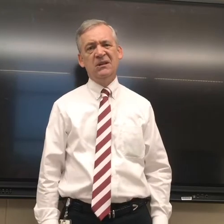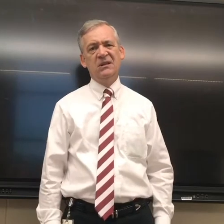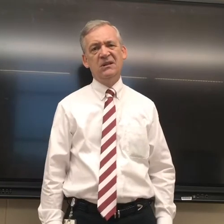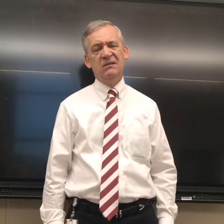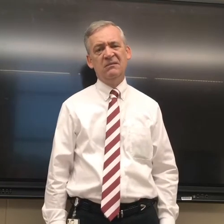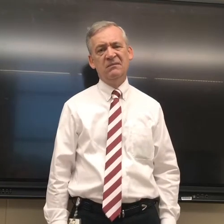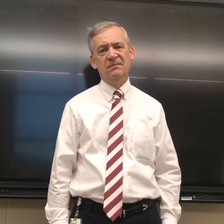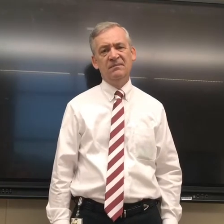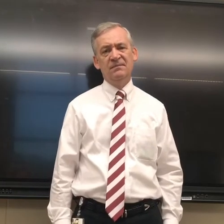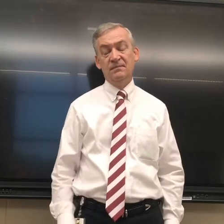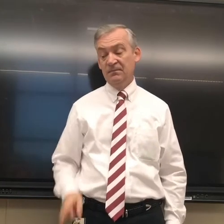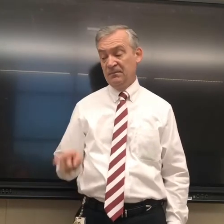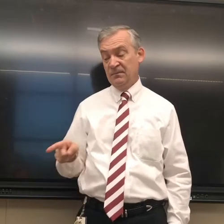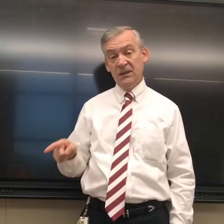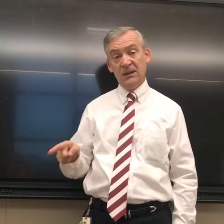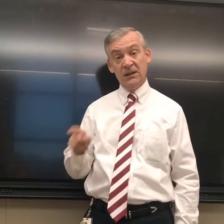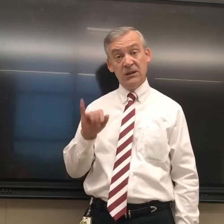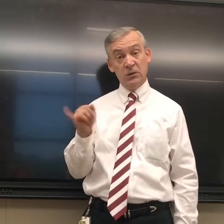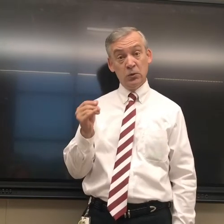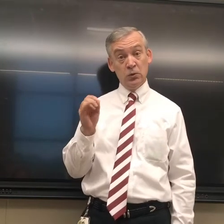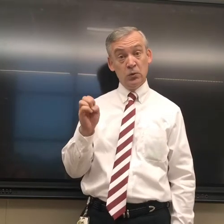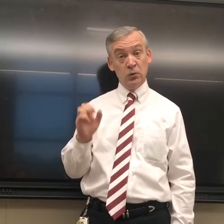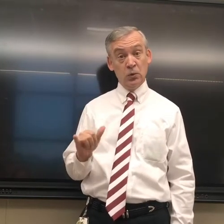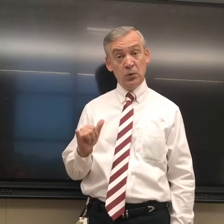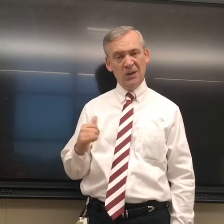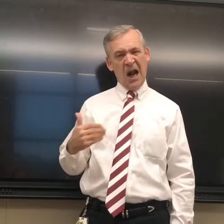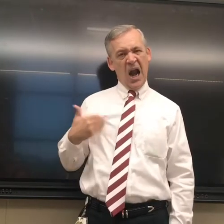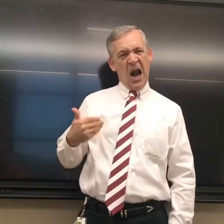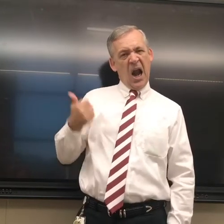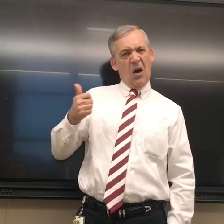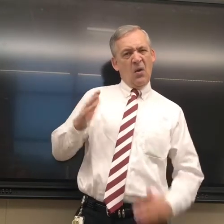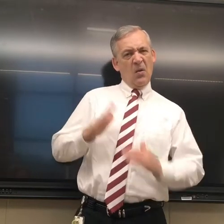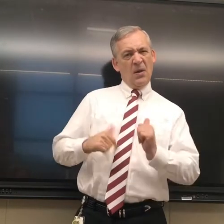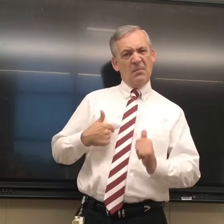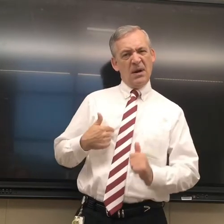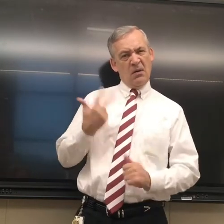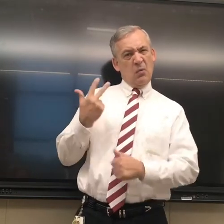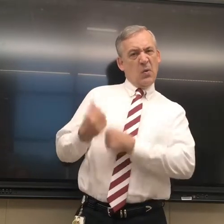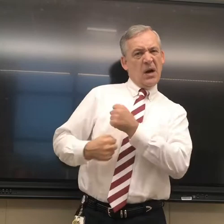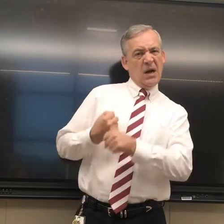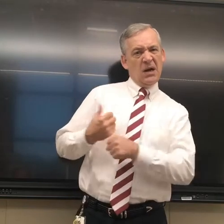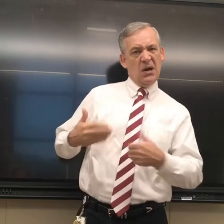Joey was 3 years younger than I and a boy, and therefore vastly inferior.